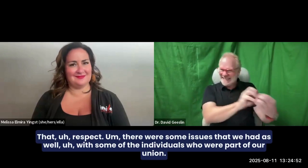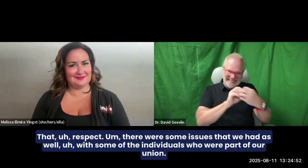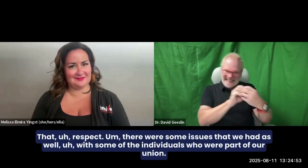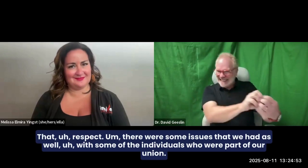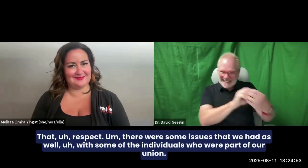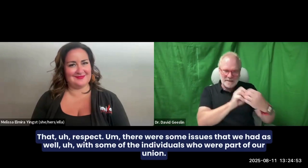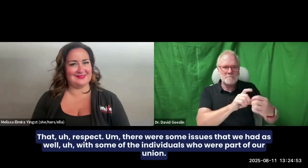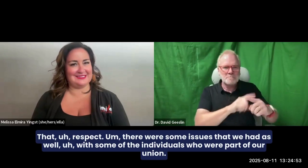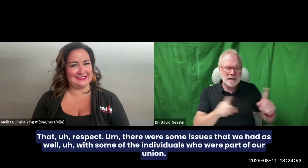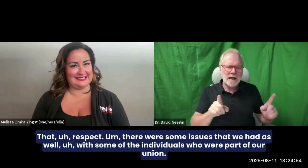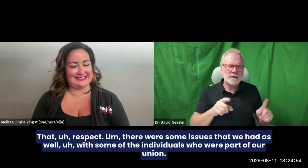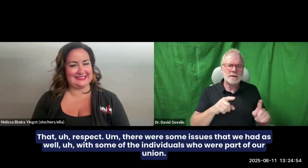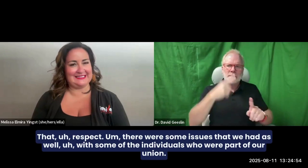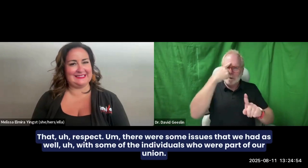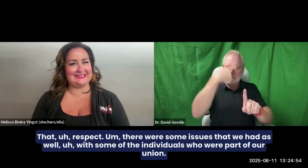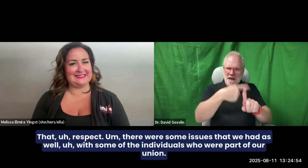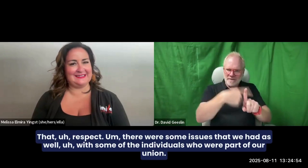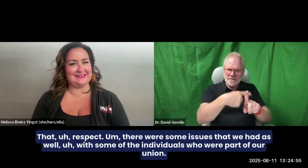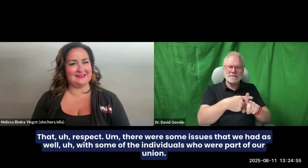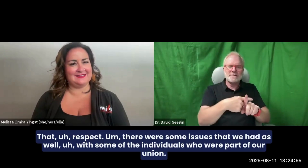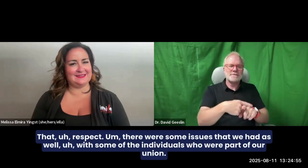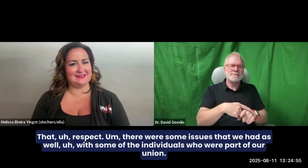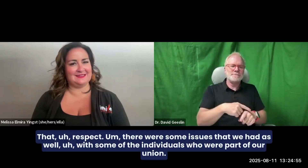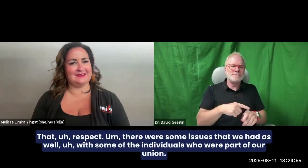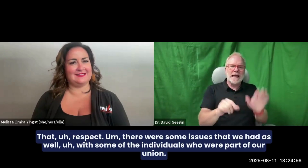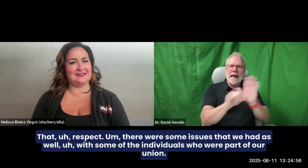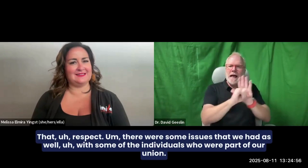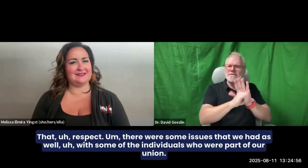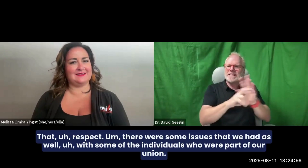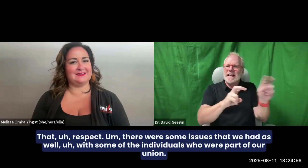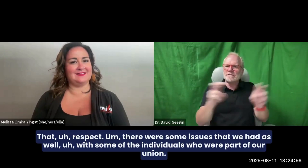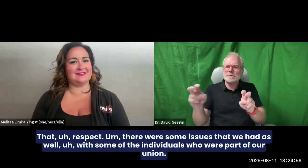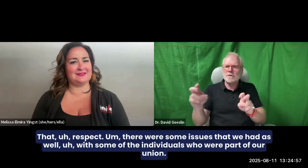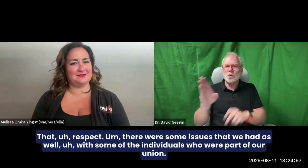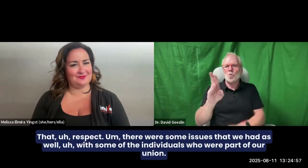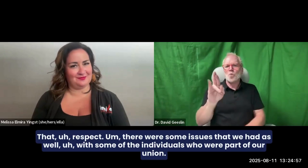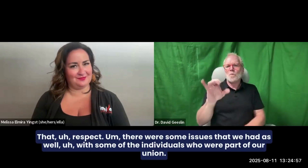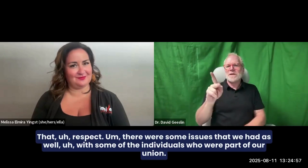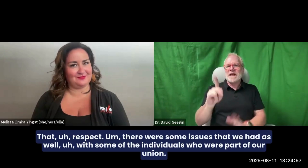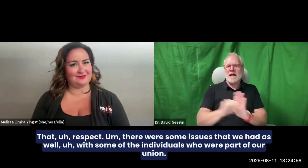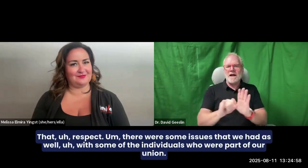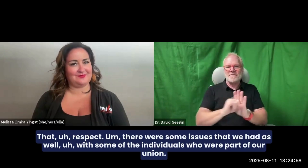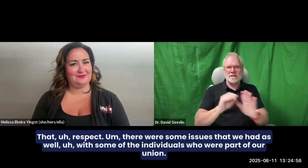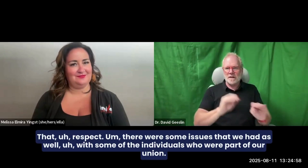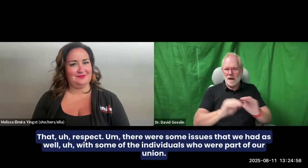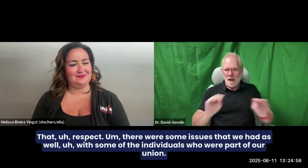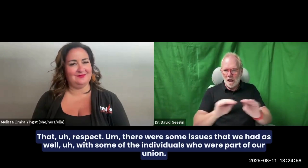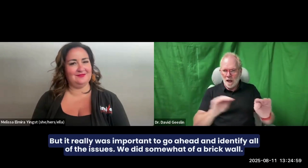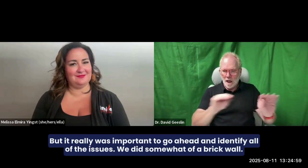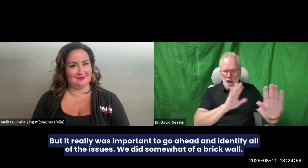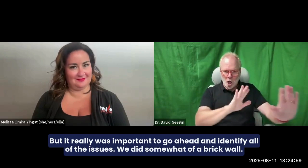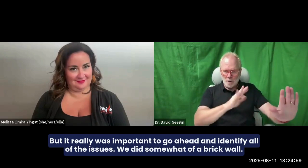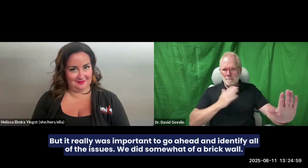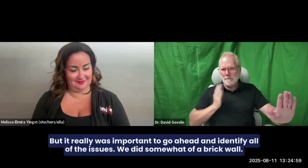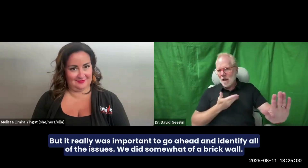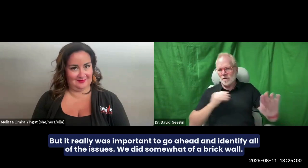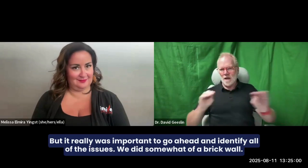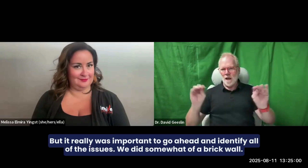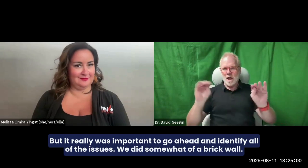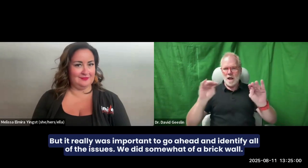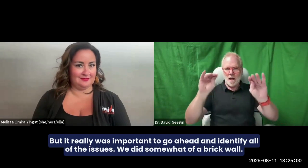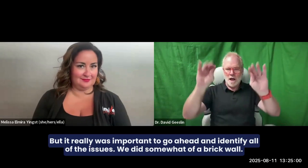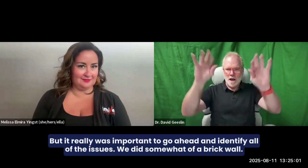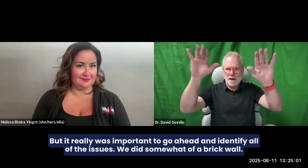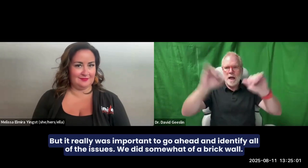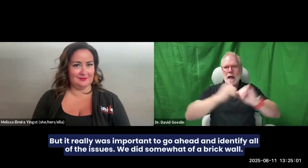There were some issues that we had as well with some of the individuals who were part of a union, but it really was